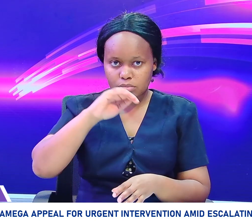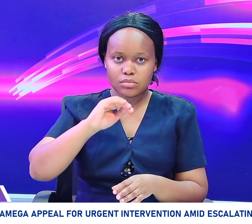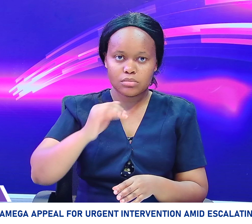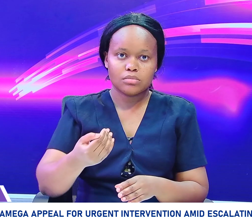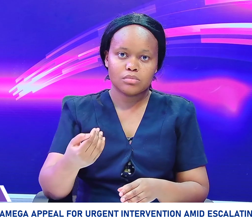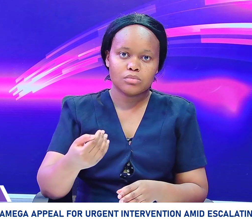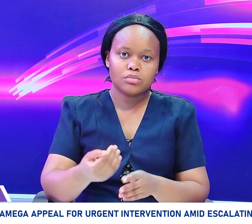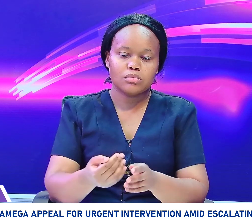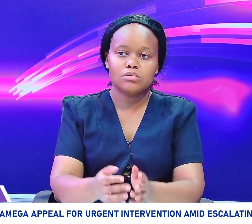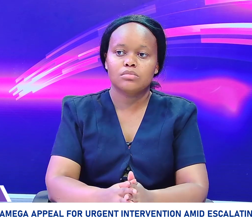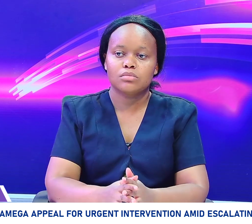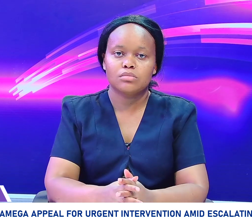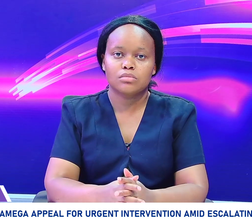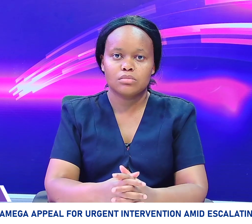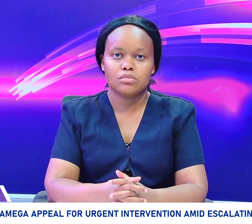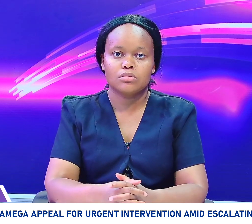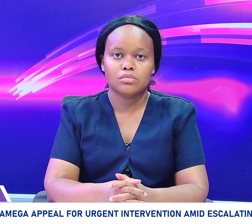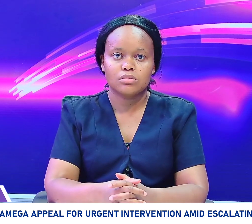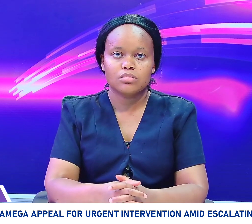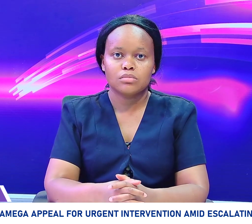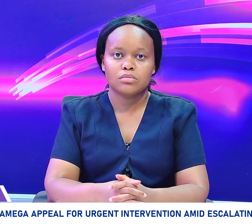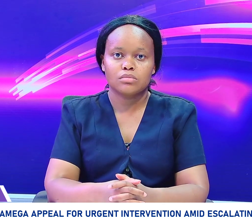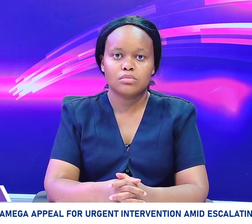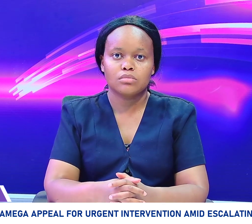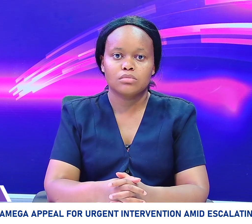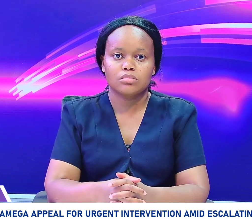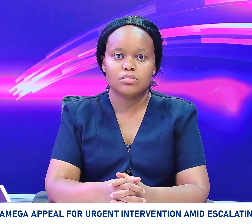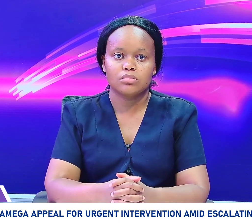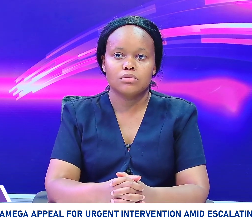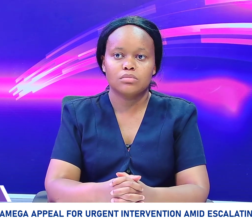discipline and persevering ODM's strong support base in Kakamega County.